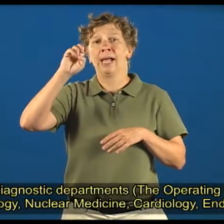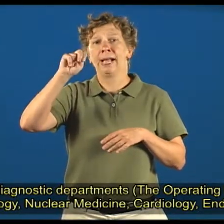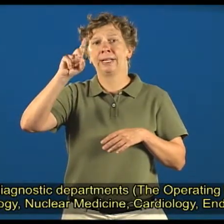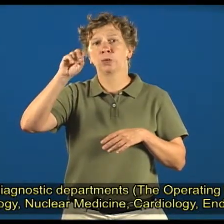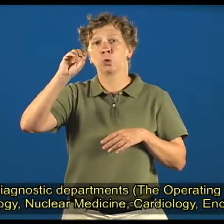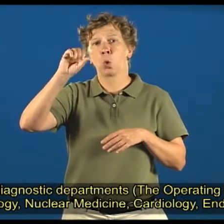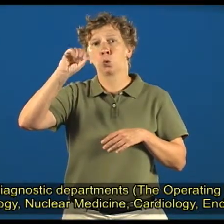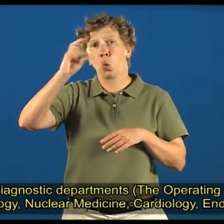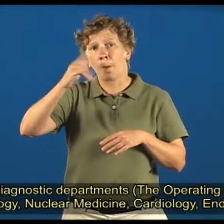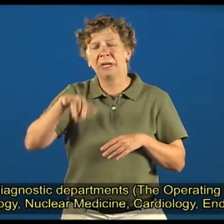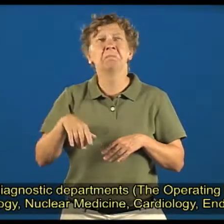endoscopy,